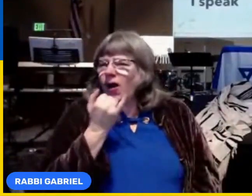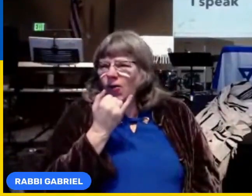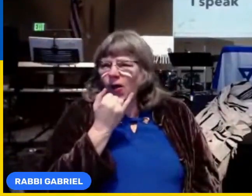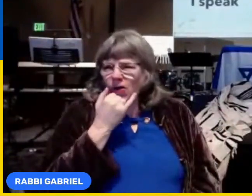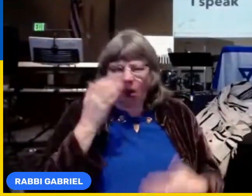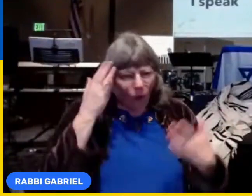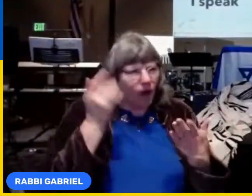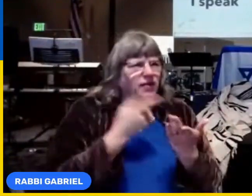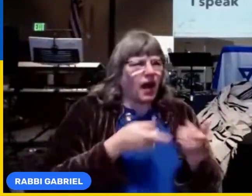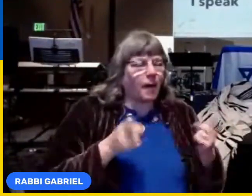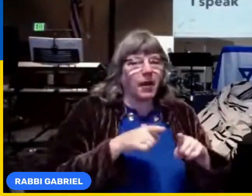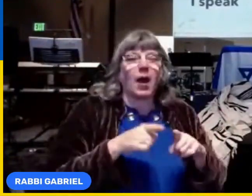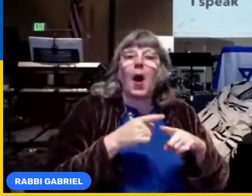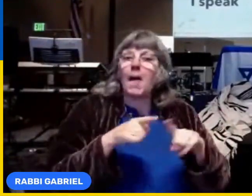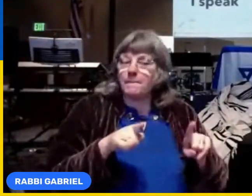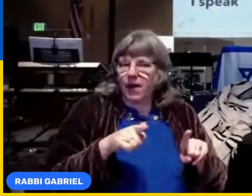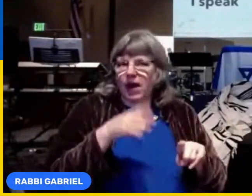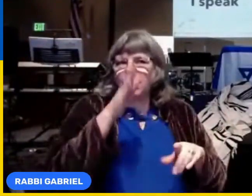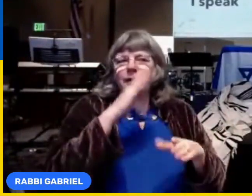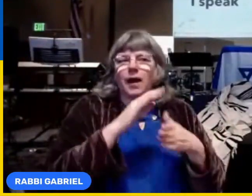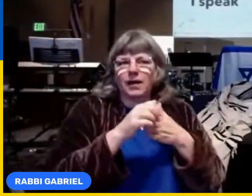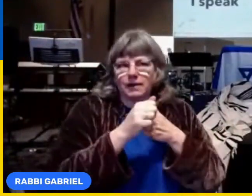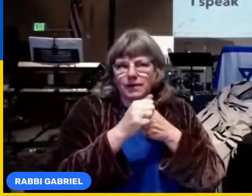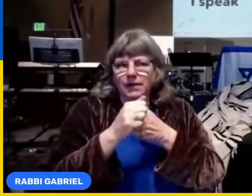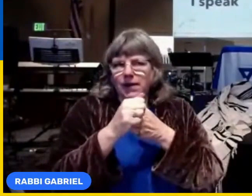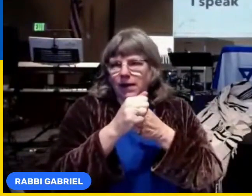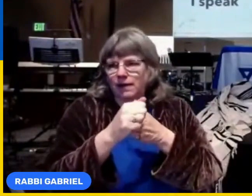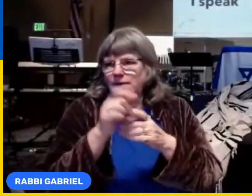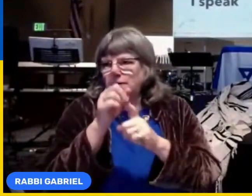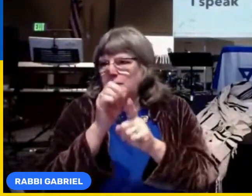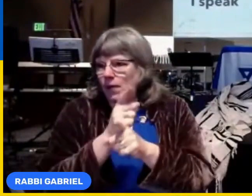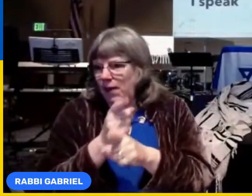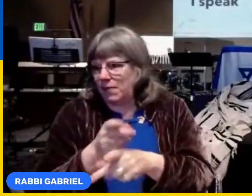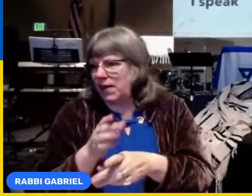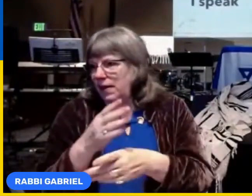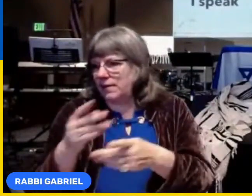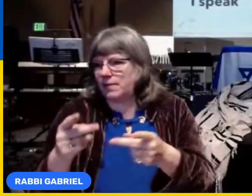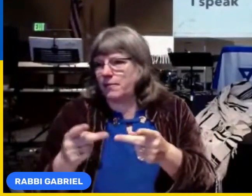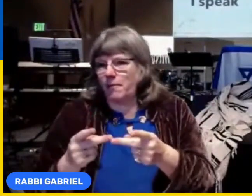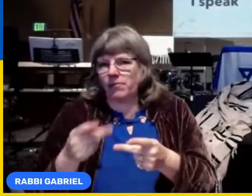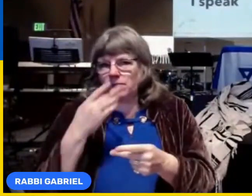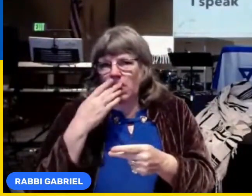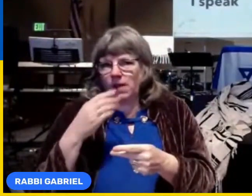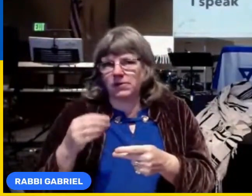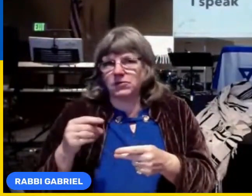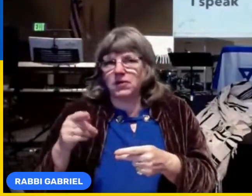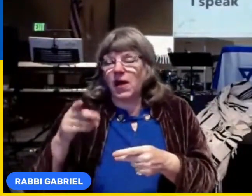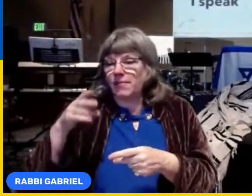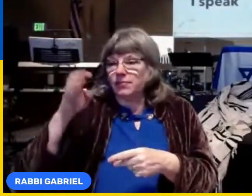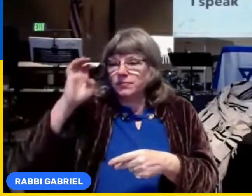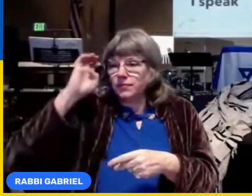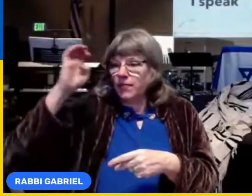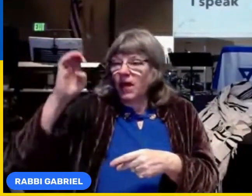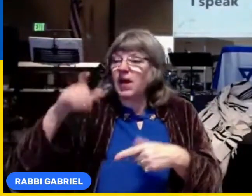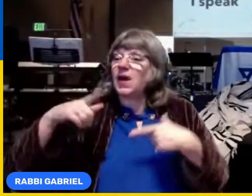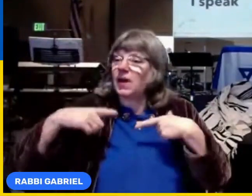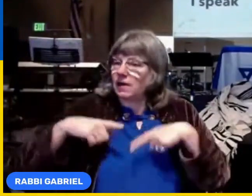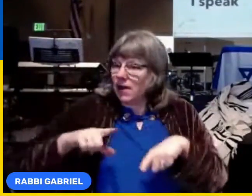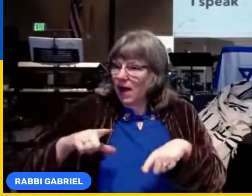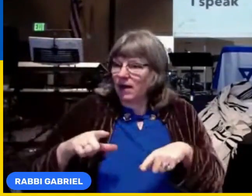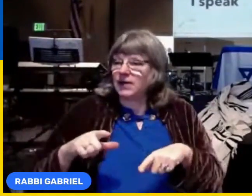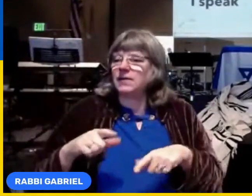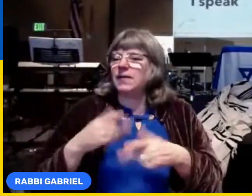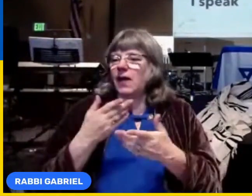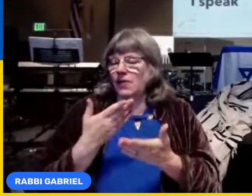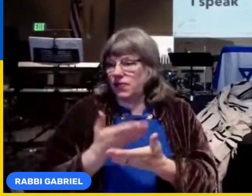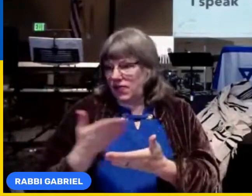actually, we're exactly in the place where he wants us to be. He creates or allows